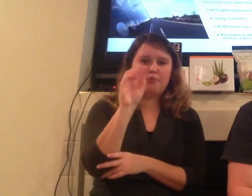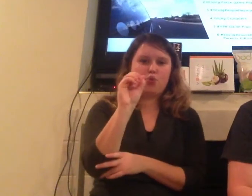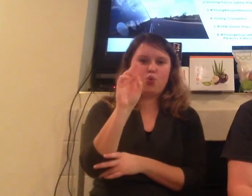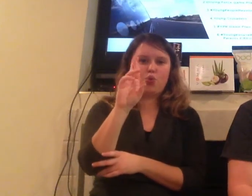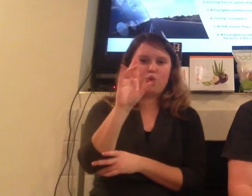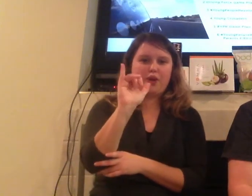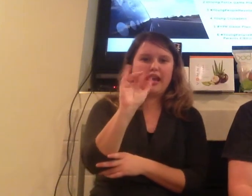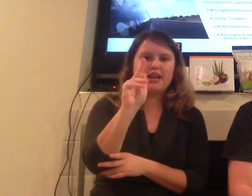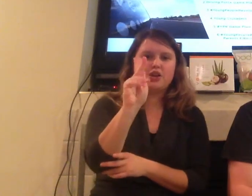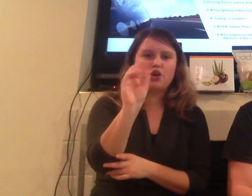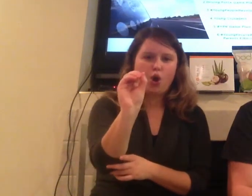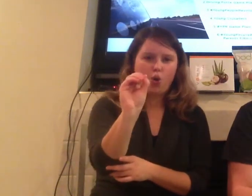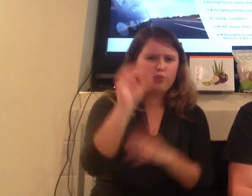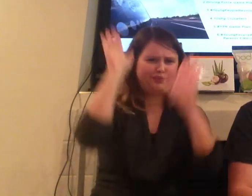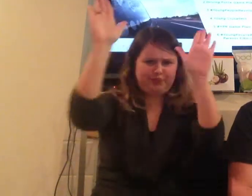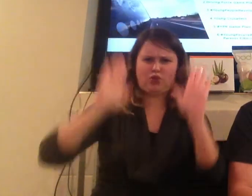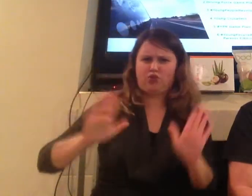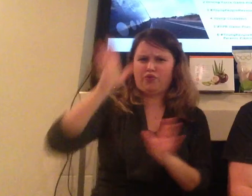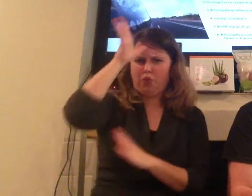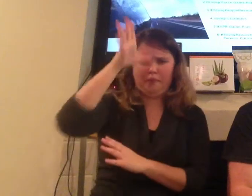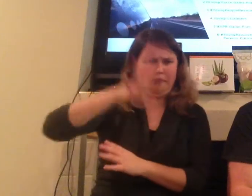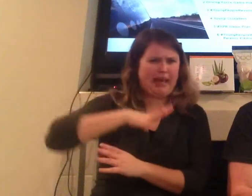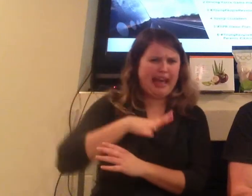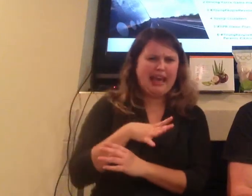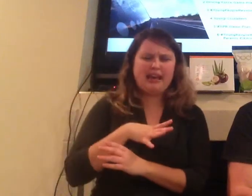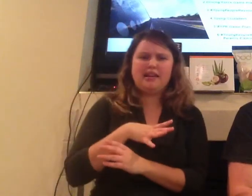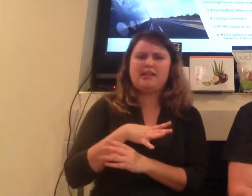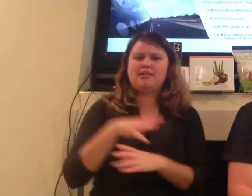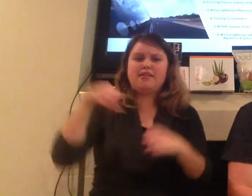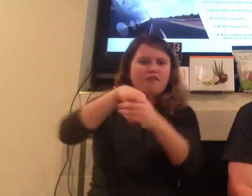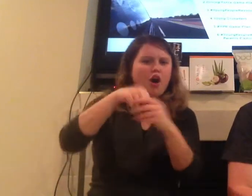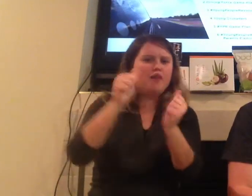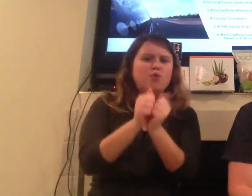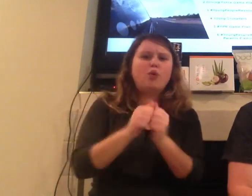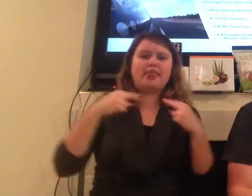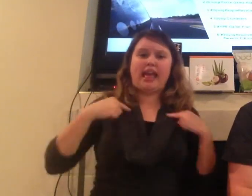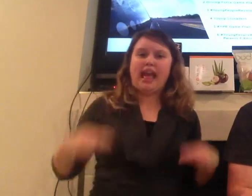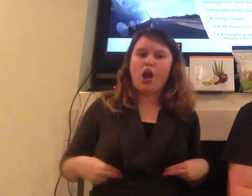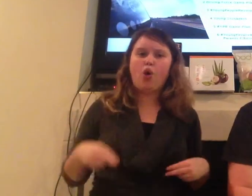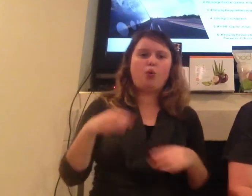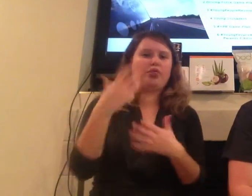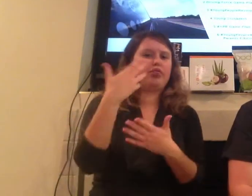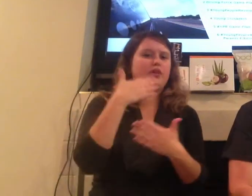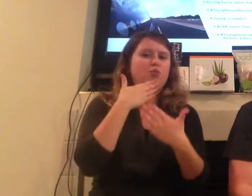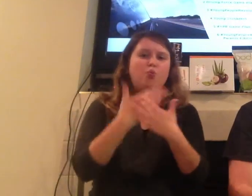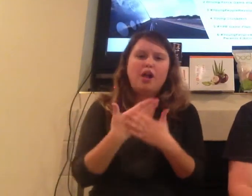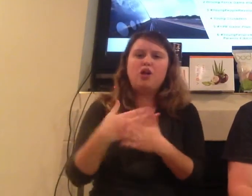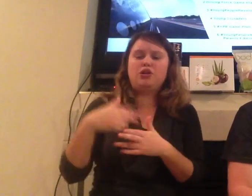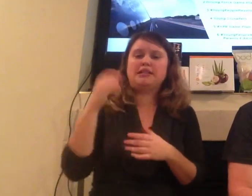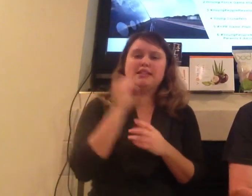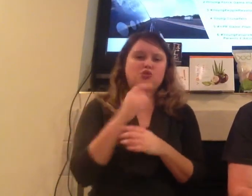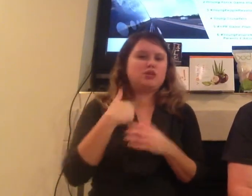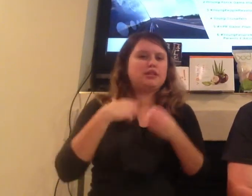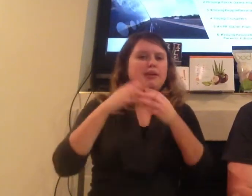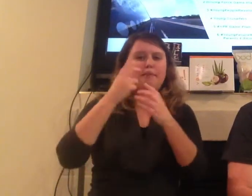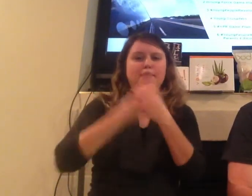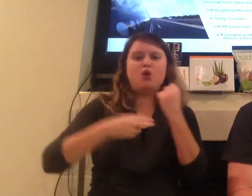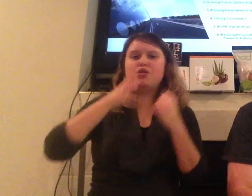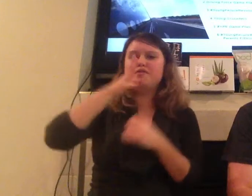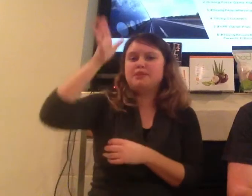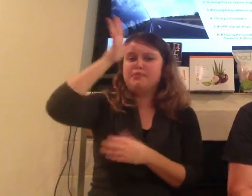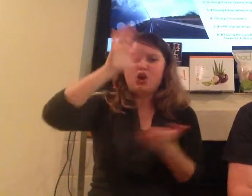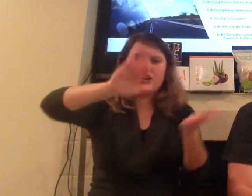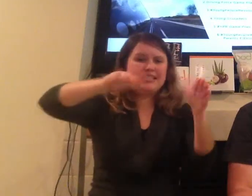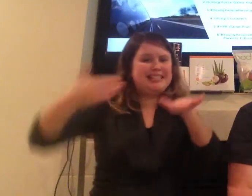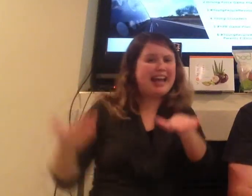guy. Has been in the health and wellness industry for over 2 decades. Lost both of his parents earlier